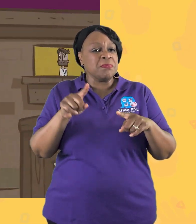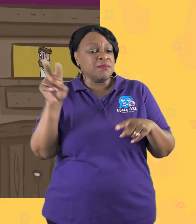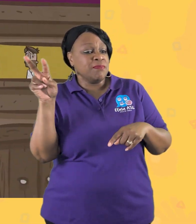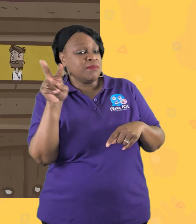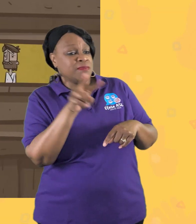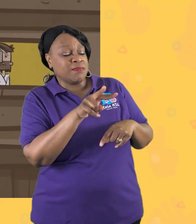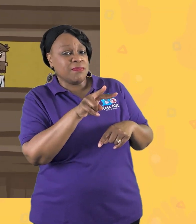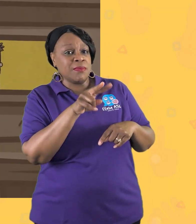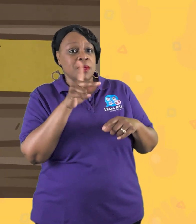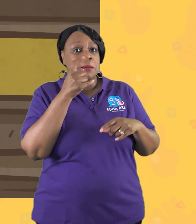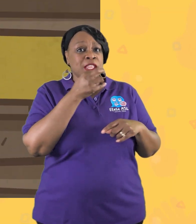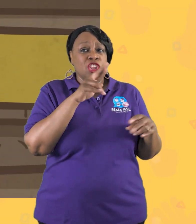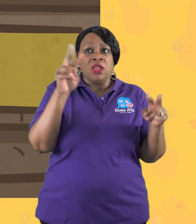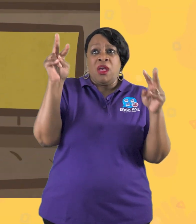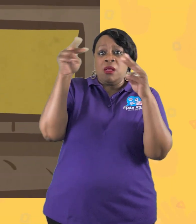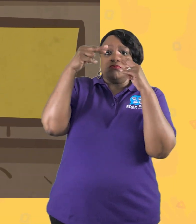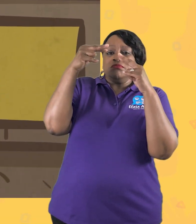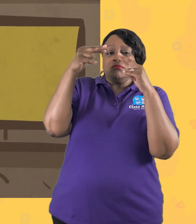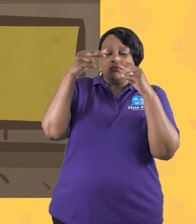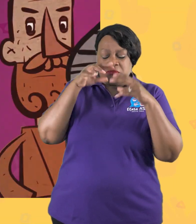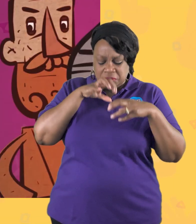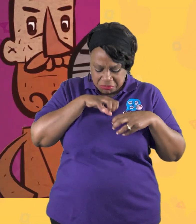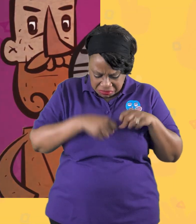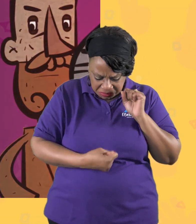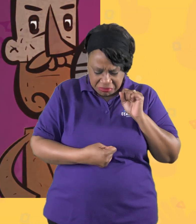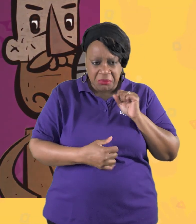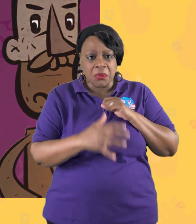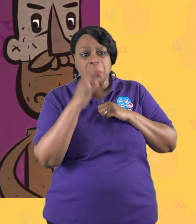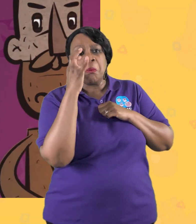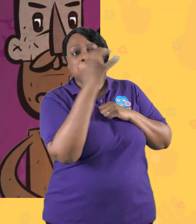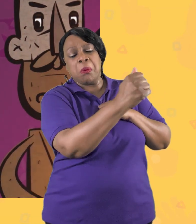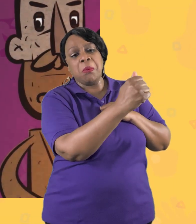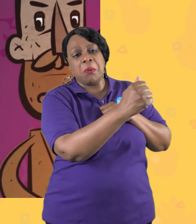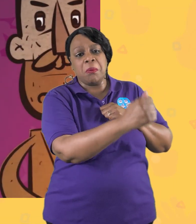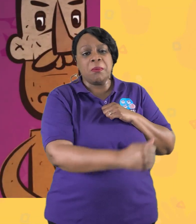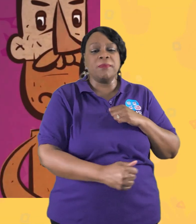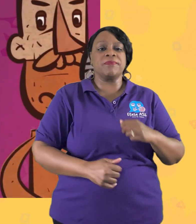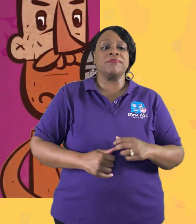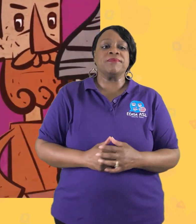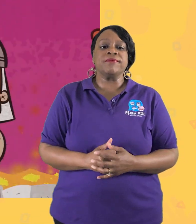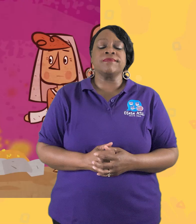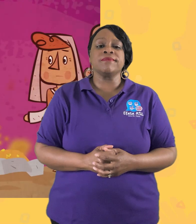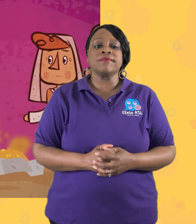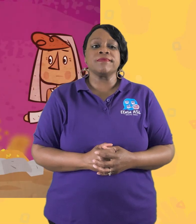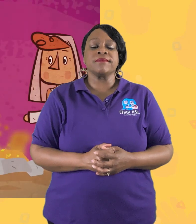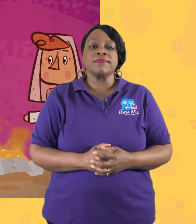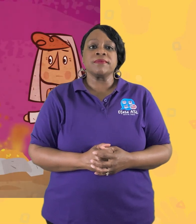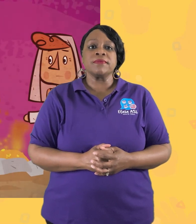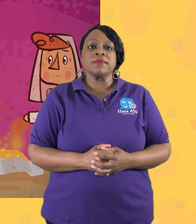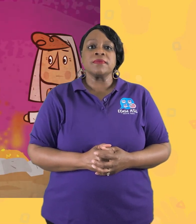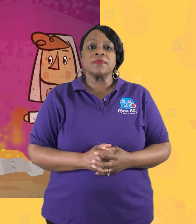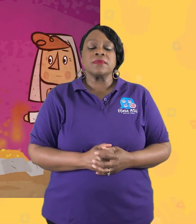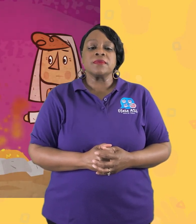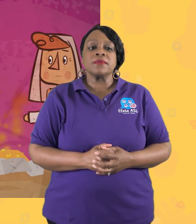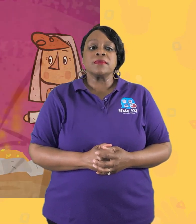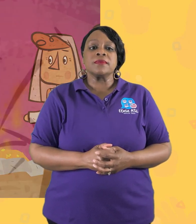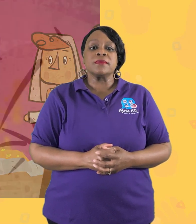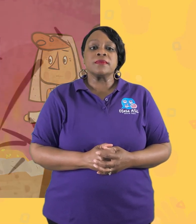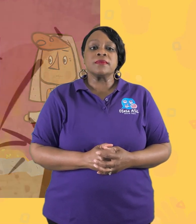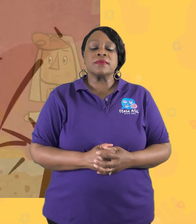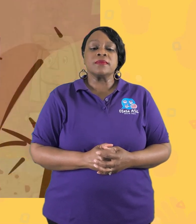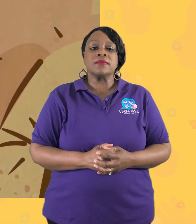Jesus turned and looked at Peter. Jesus' words flashed through his mind, and Peter left the courtyard